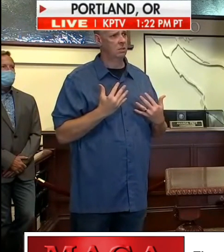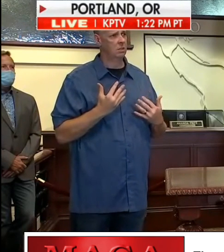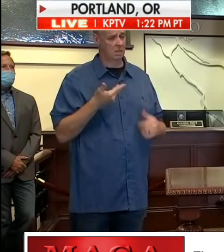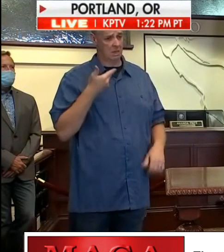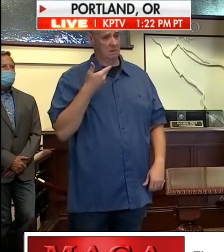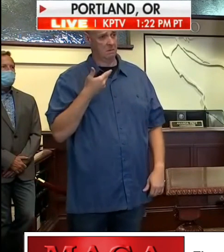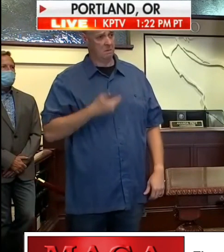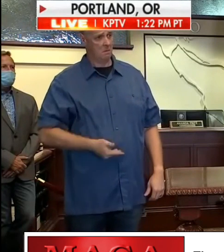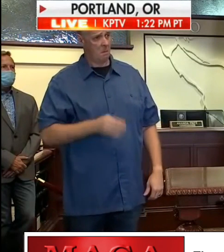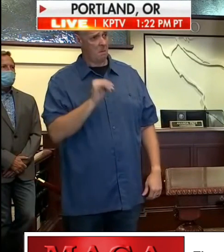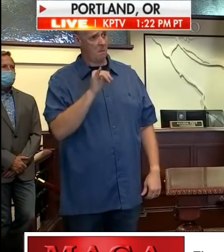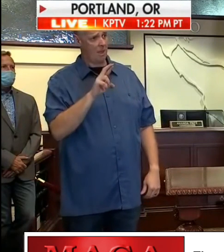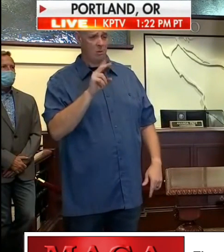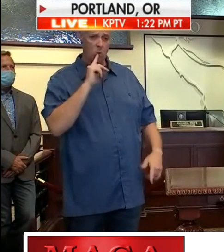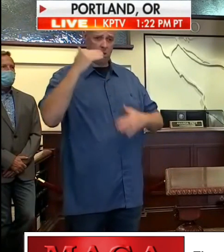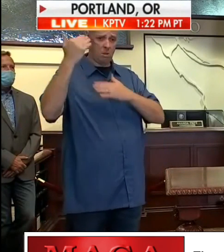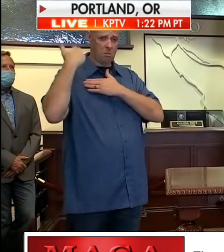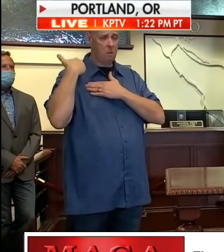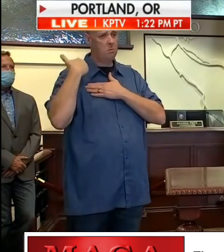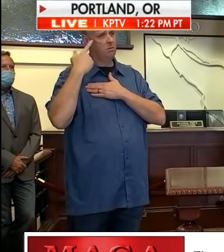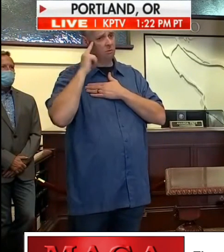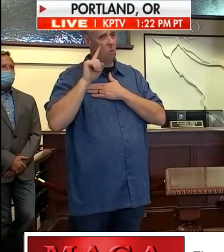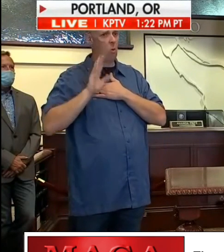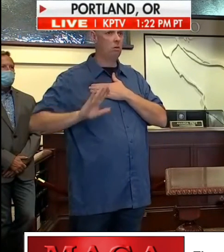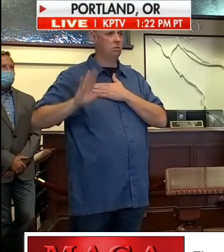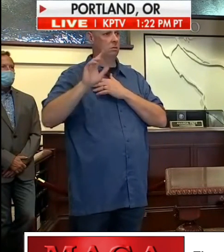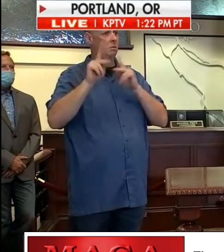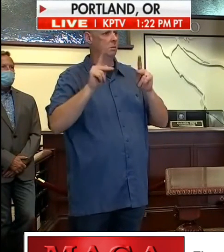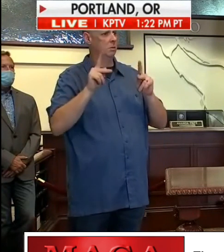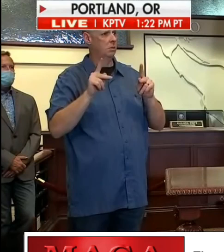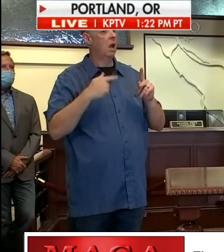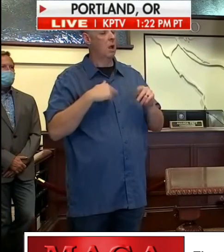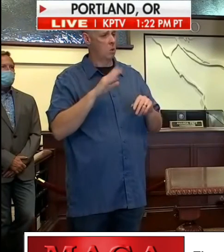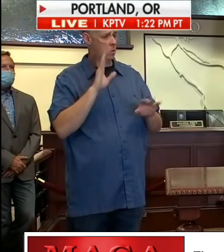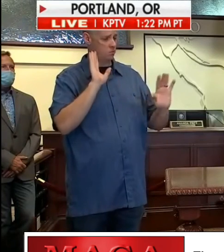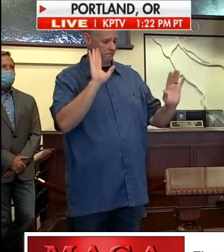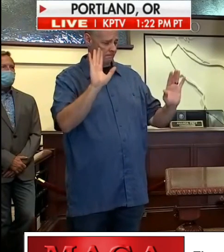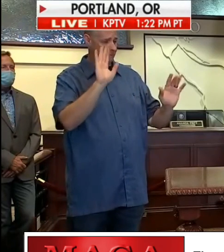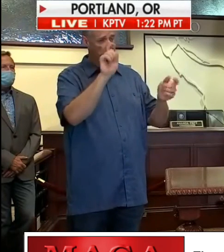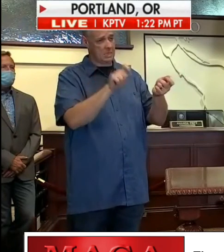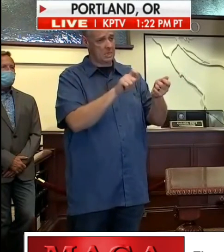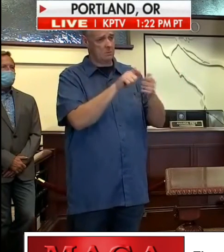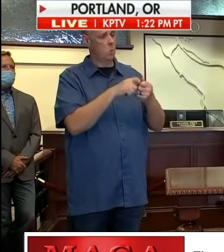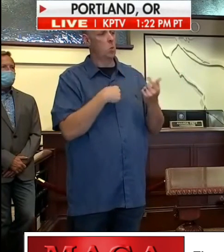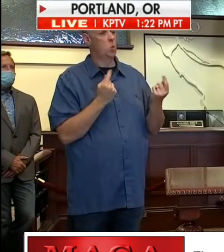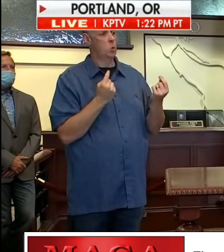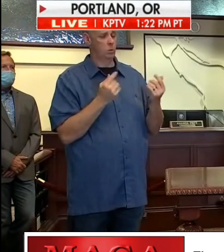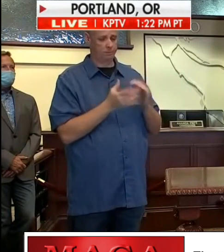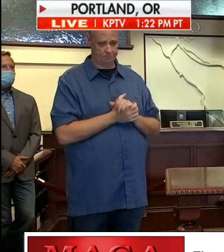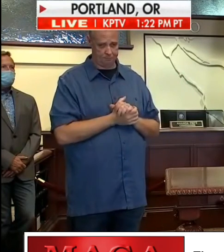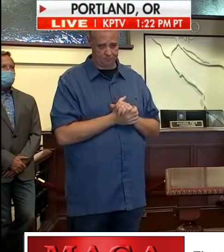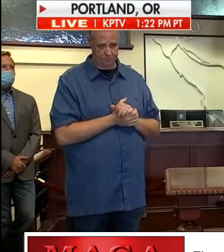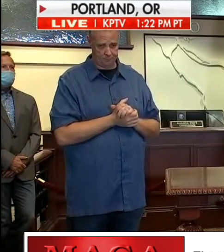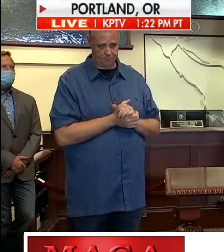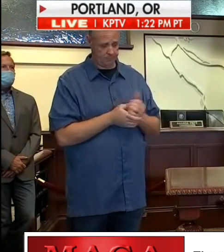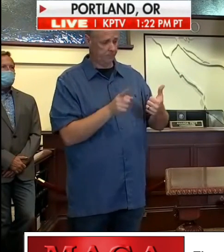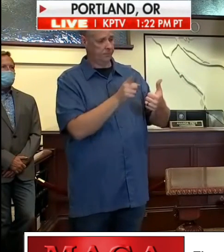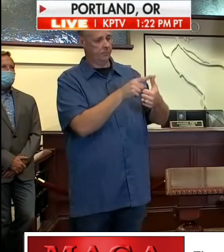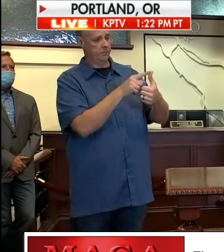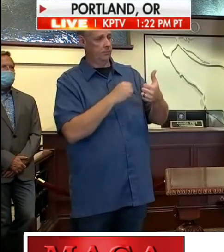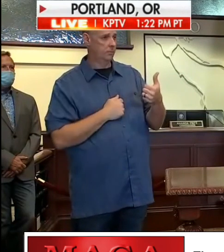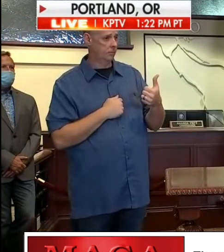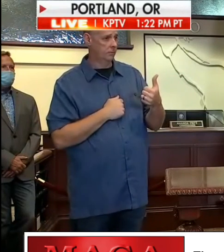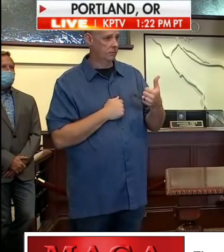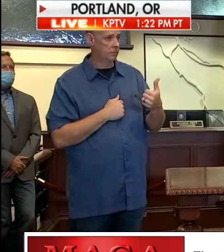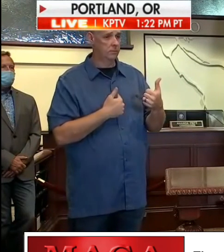am accountable to the public and will continue to be accountable. So here's the specific steps that we're taking. Number one,